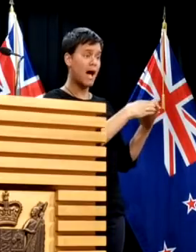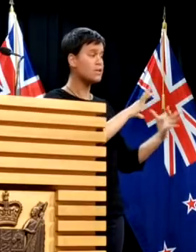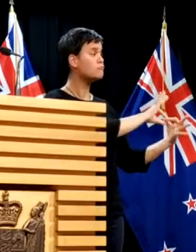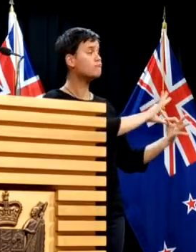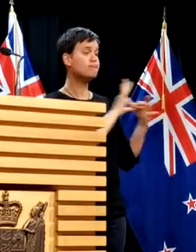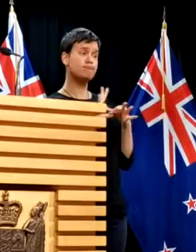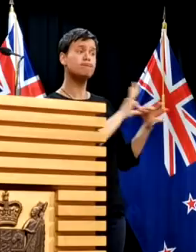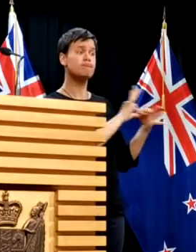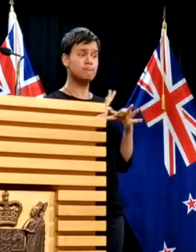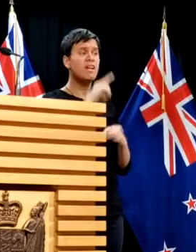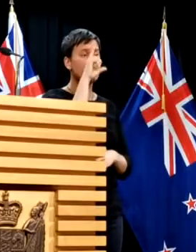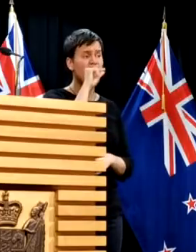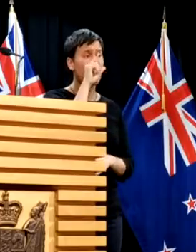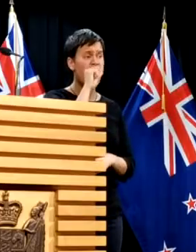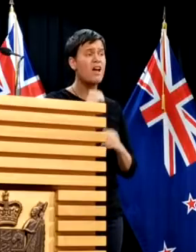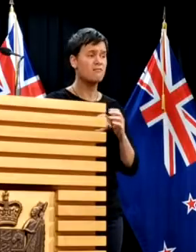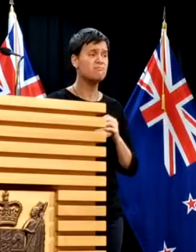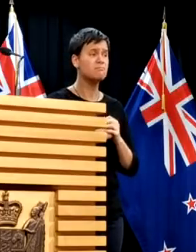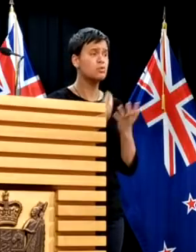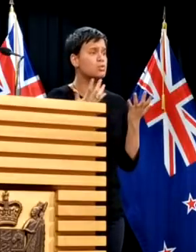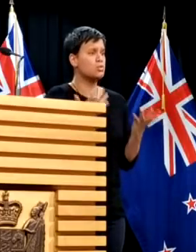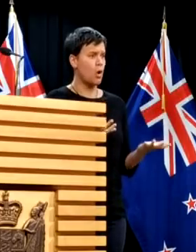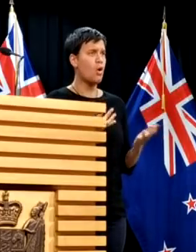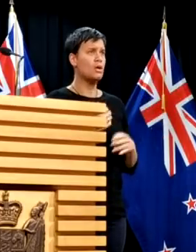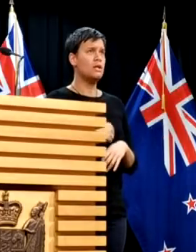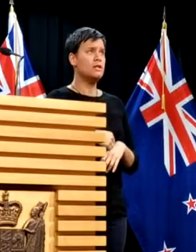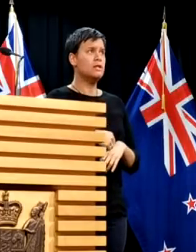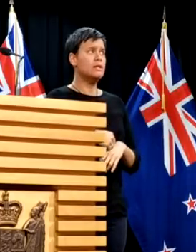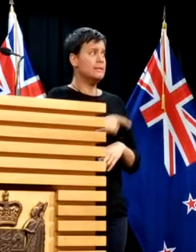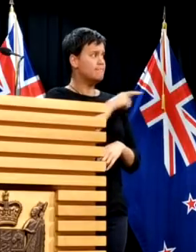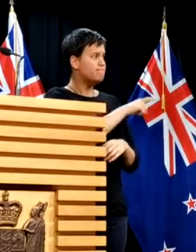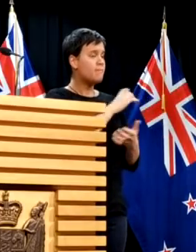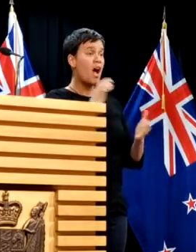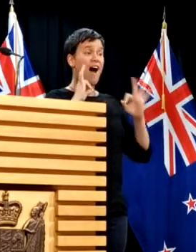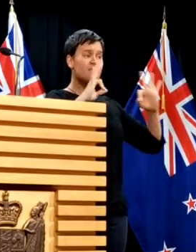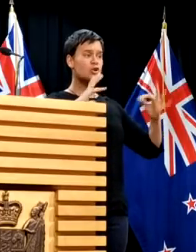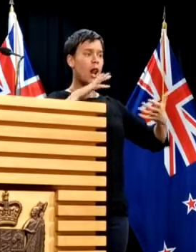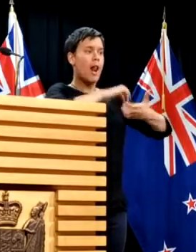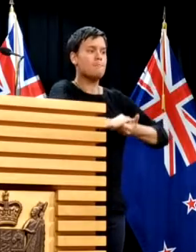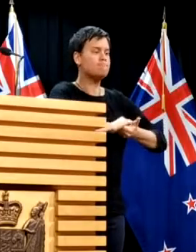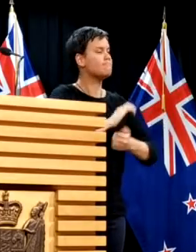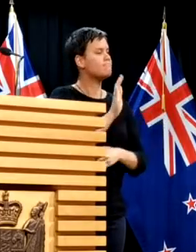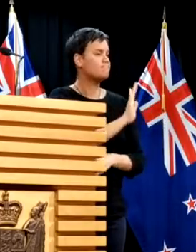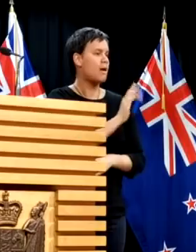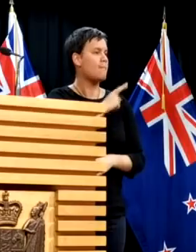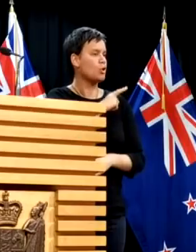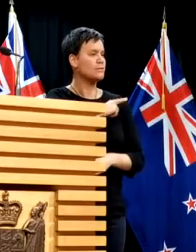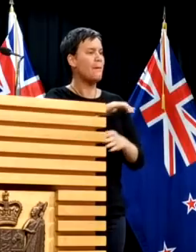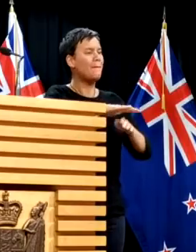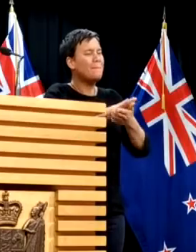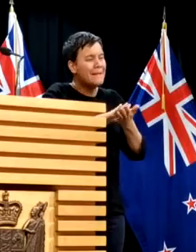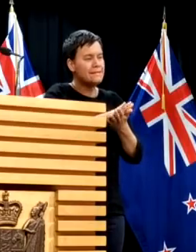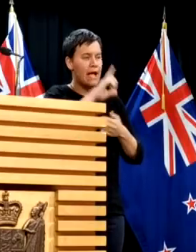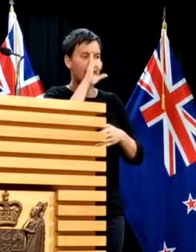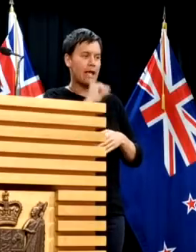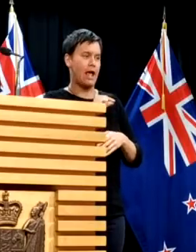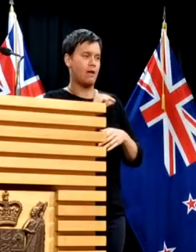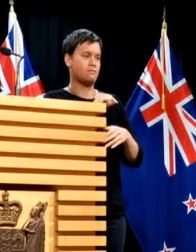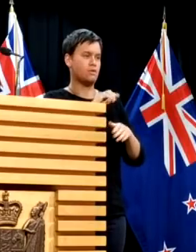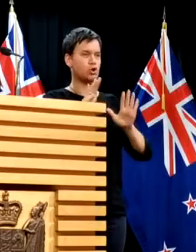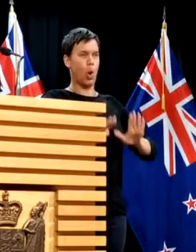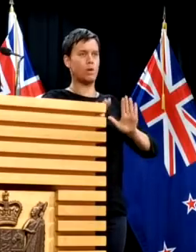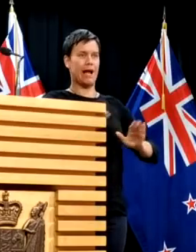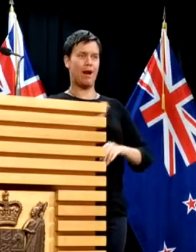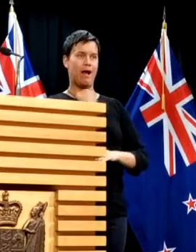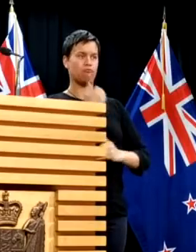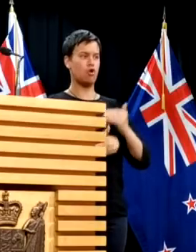also making sure that we aren't held back in utilising the mandate that New Zealanders have given us. We haven't compromised